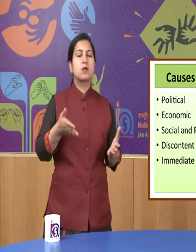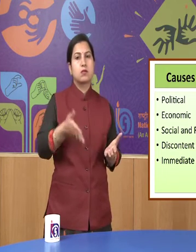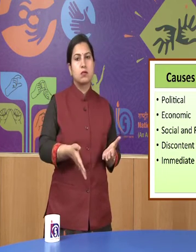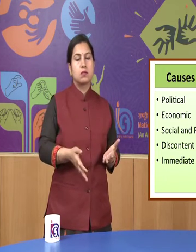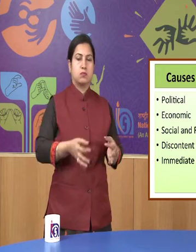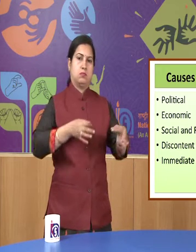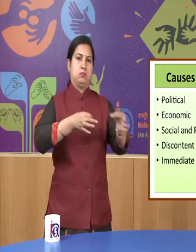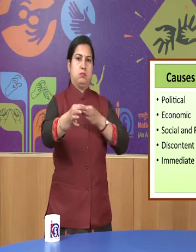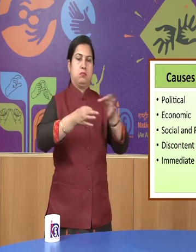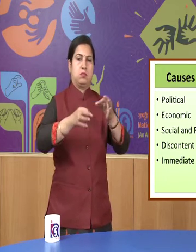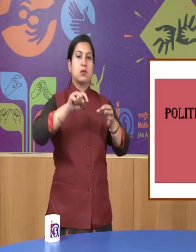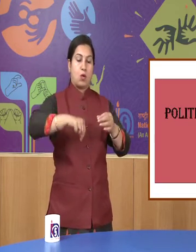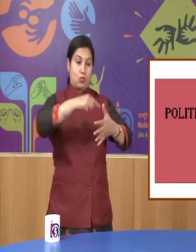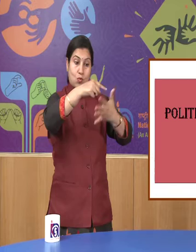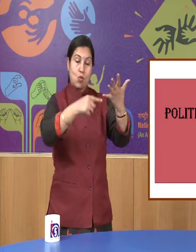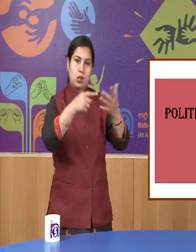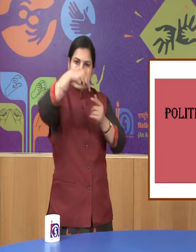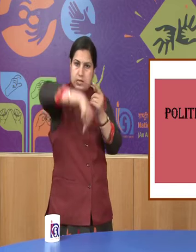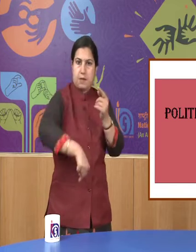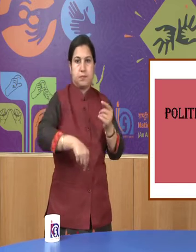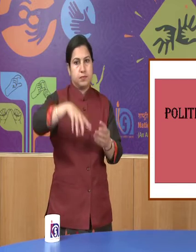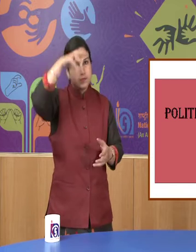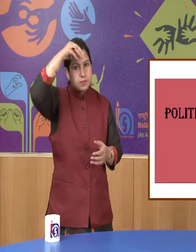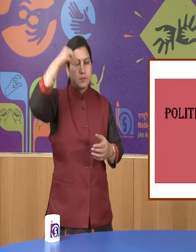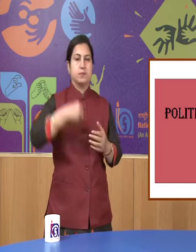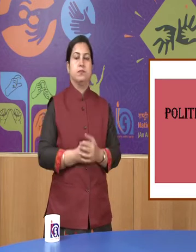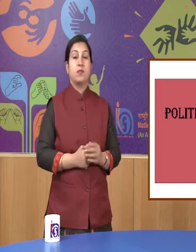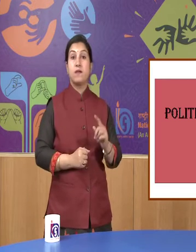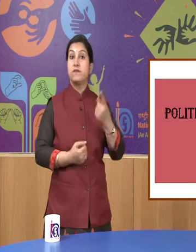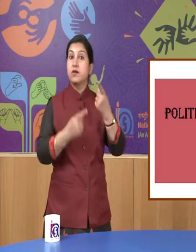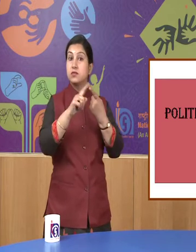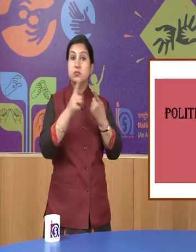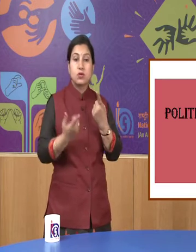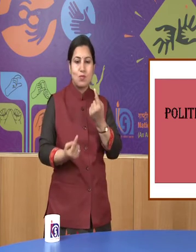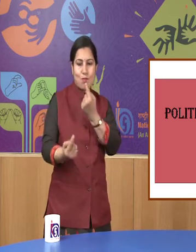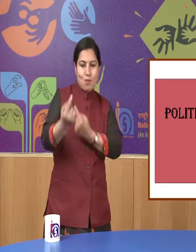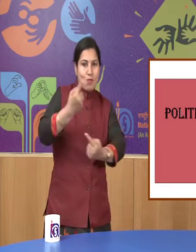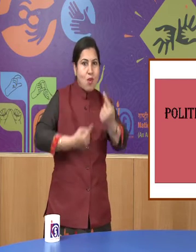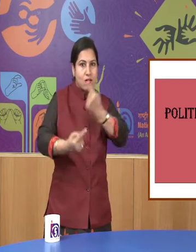Let us first study the political causes that were responsible for the beginning of the